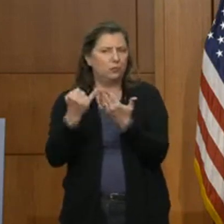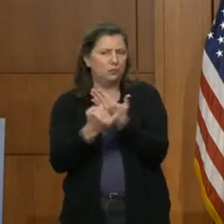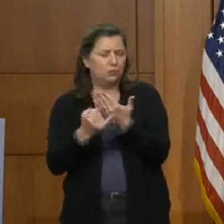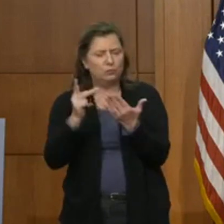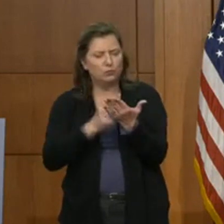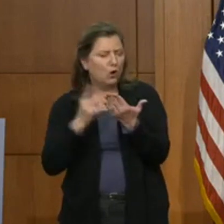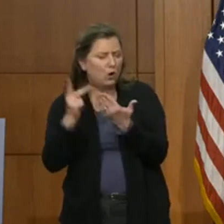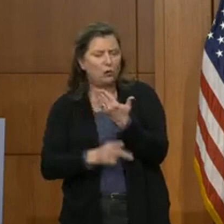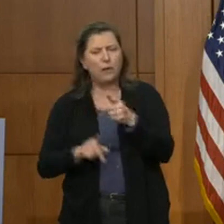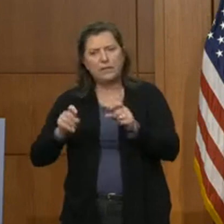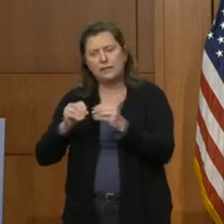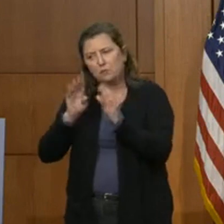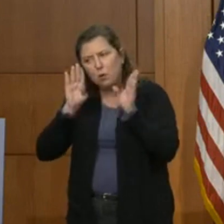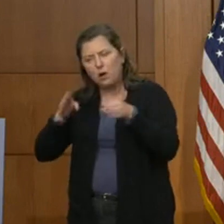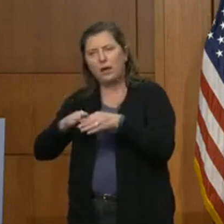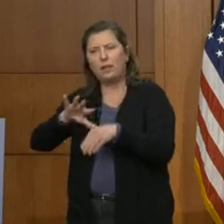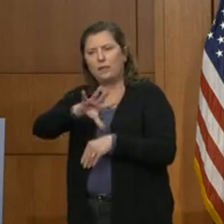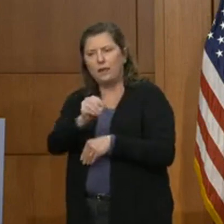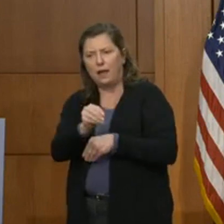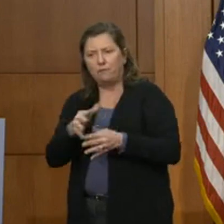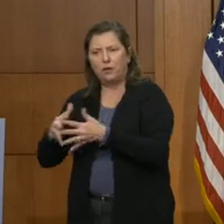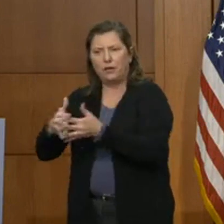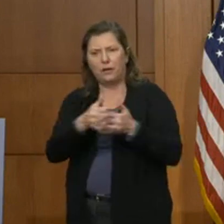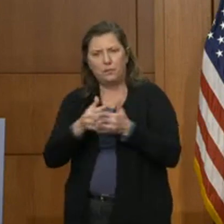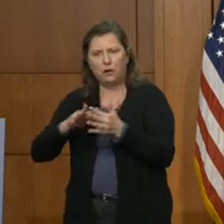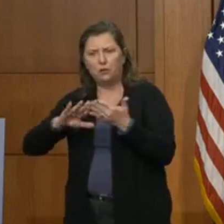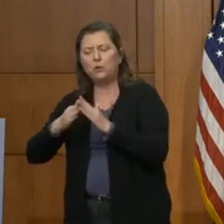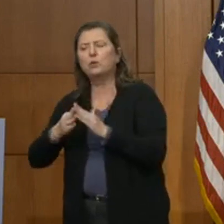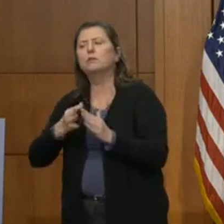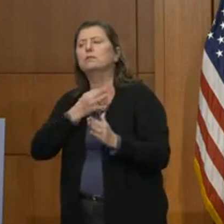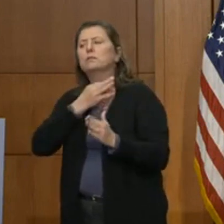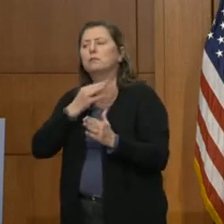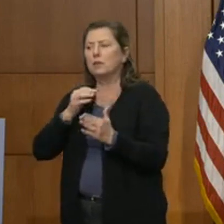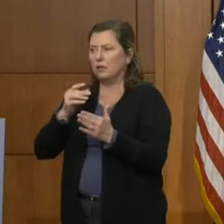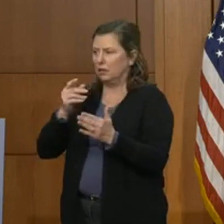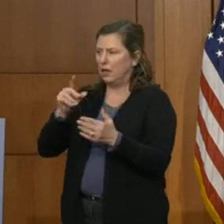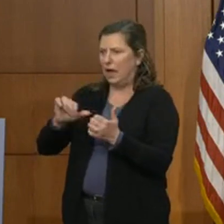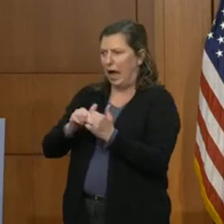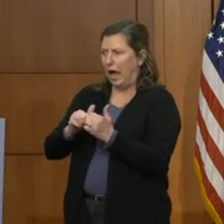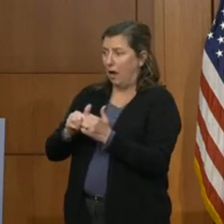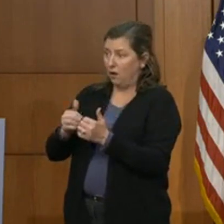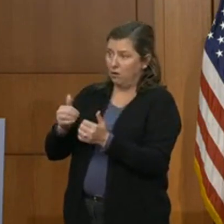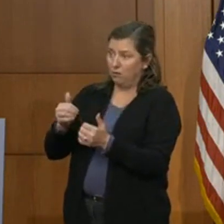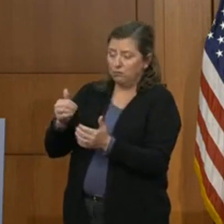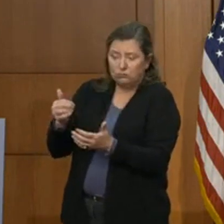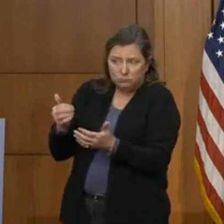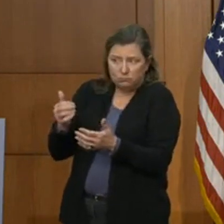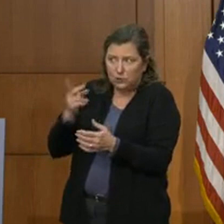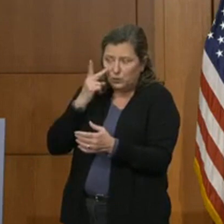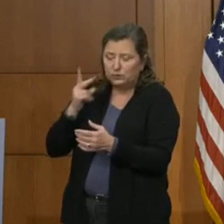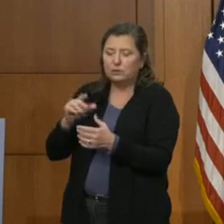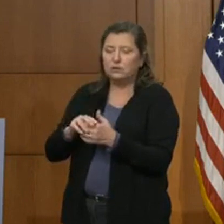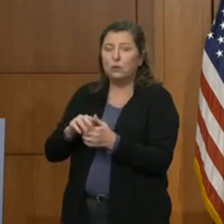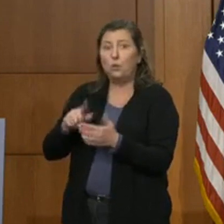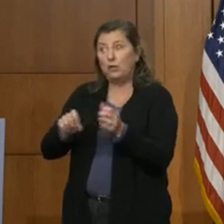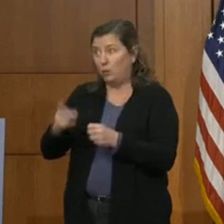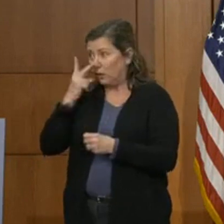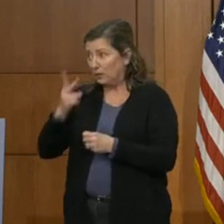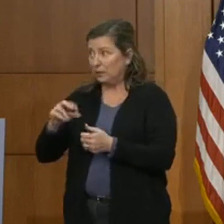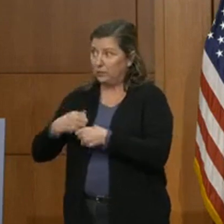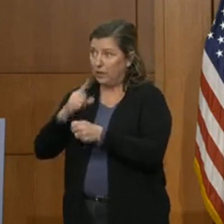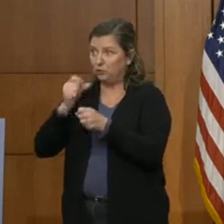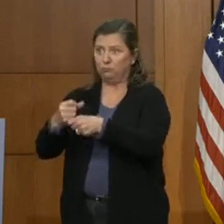that program need to show to expand testing? And then on sidebar, can you talk about some of the precautions you're taking